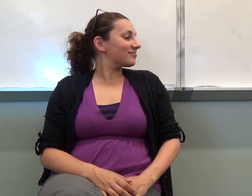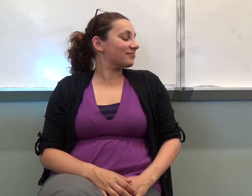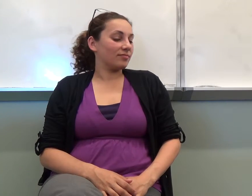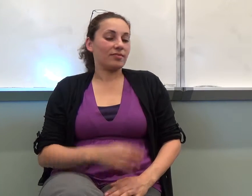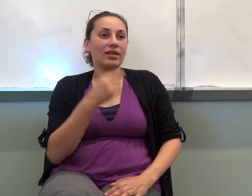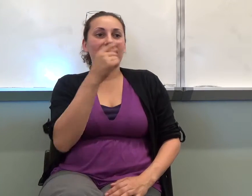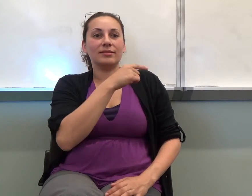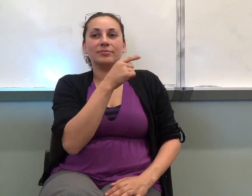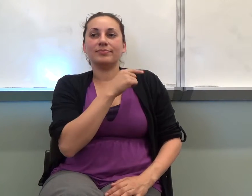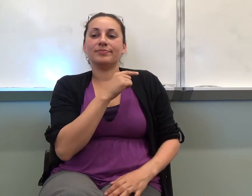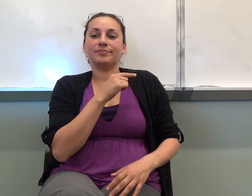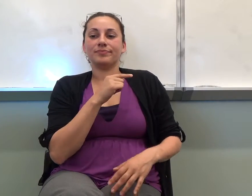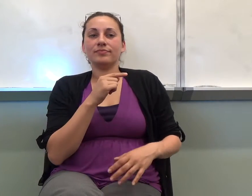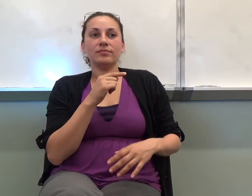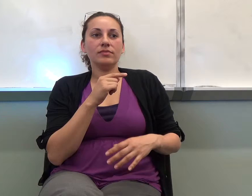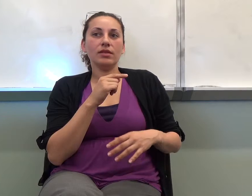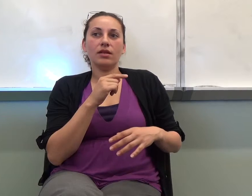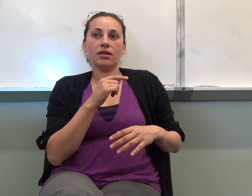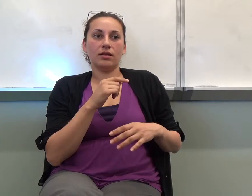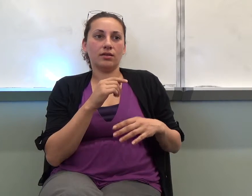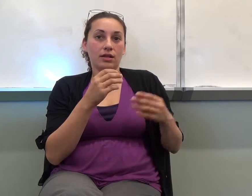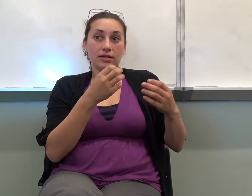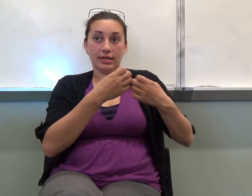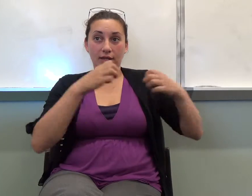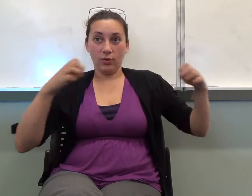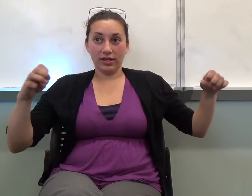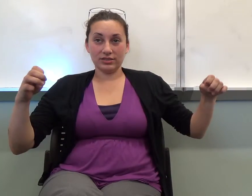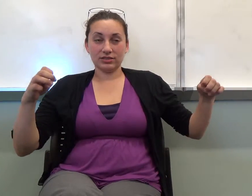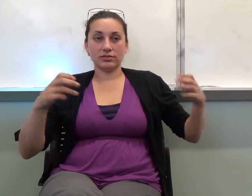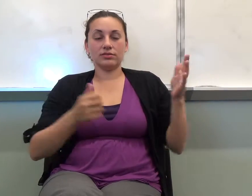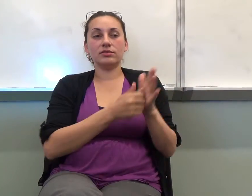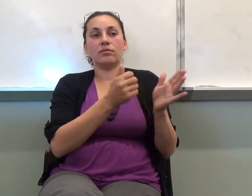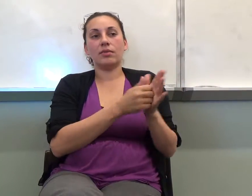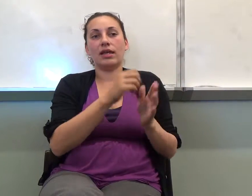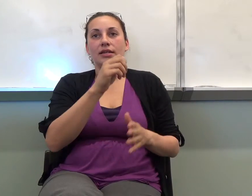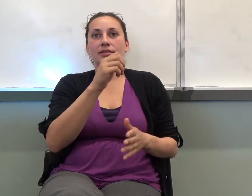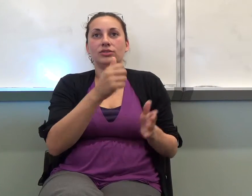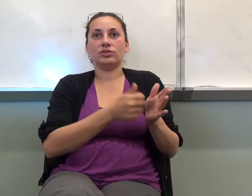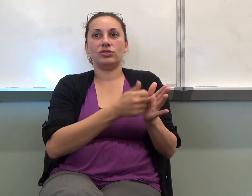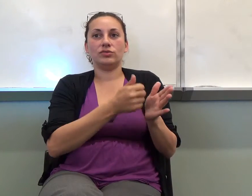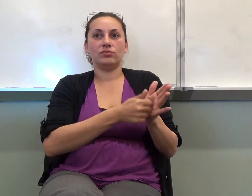And the actual problem we're working on now is on page